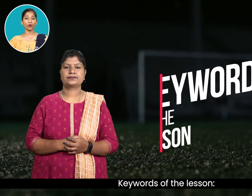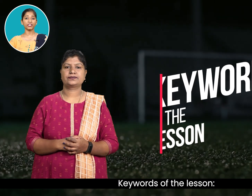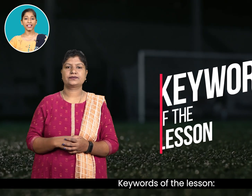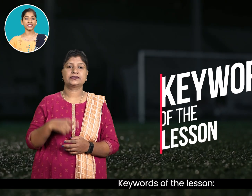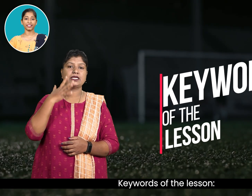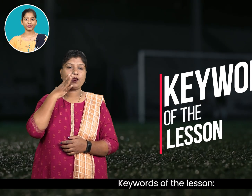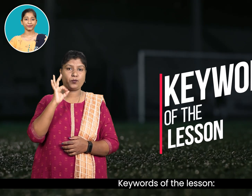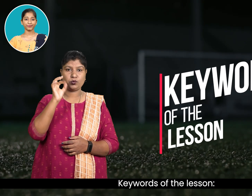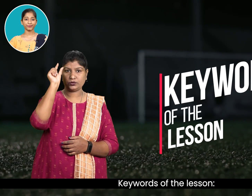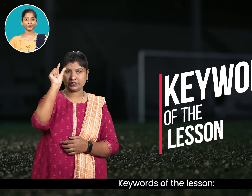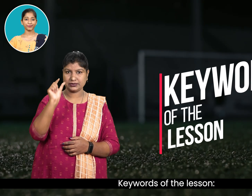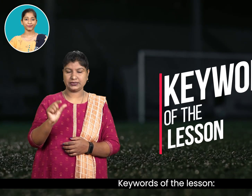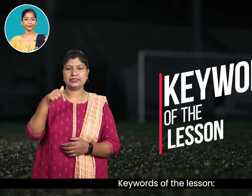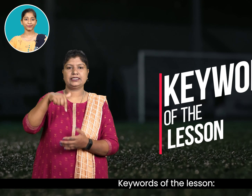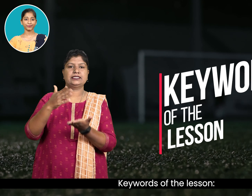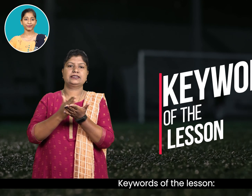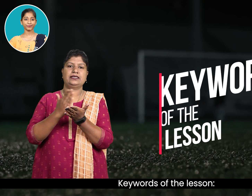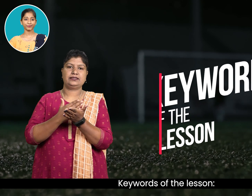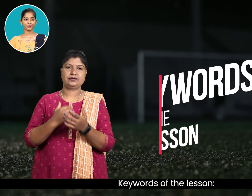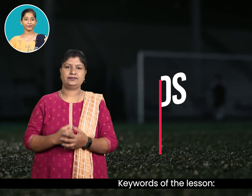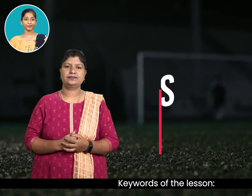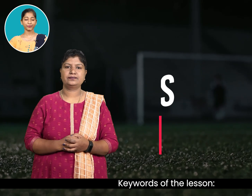Keywords of the lesson.